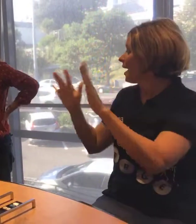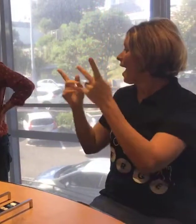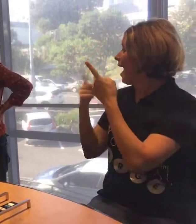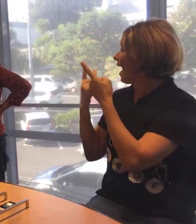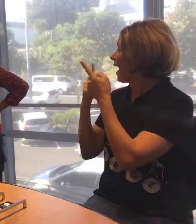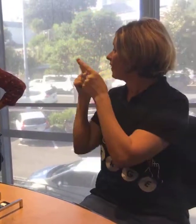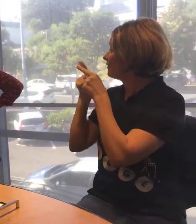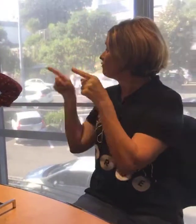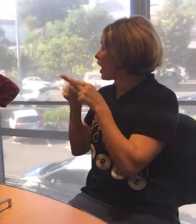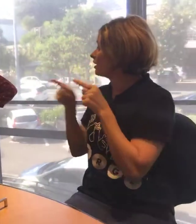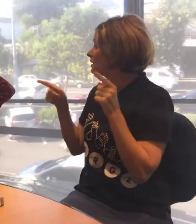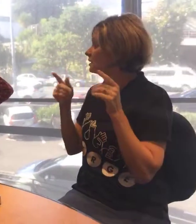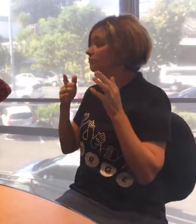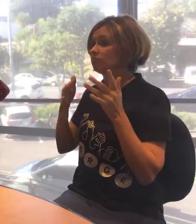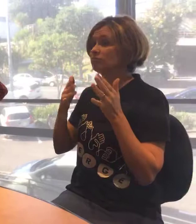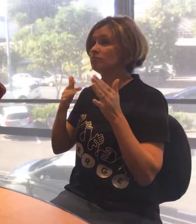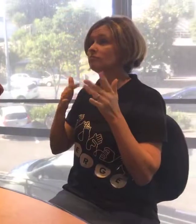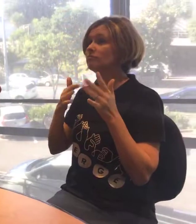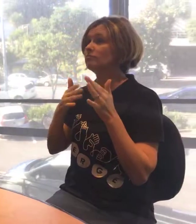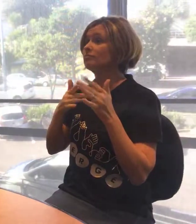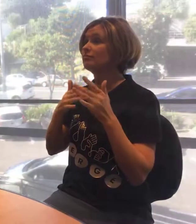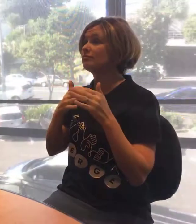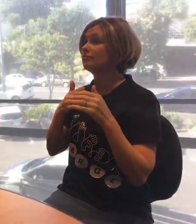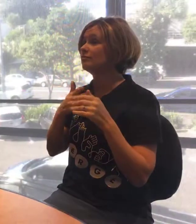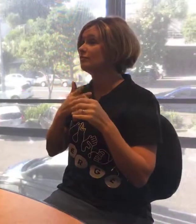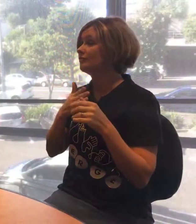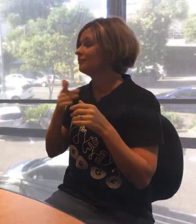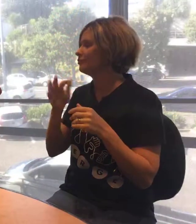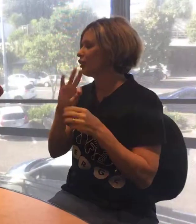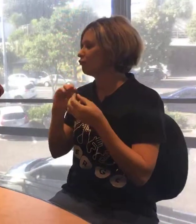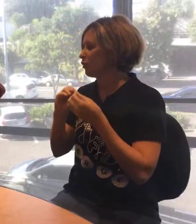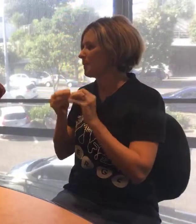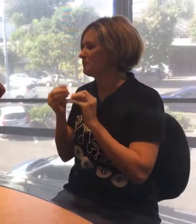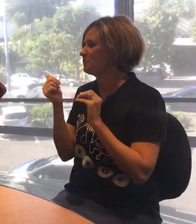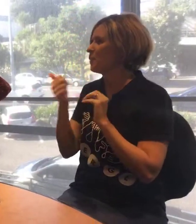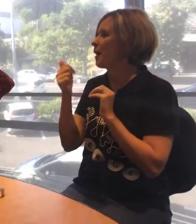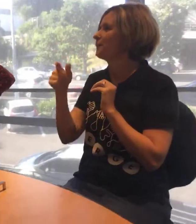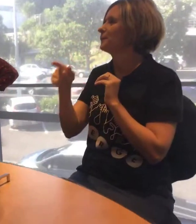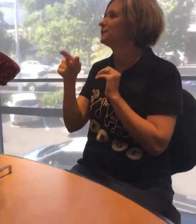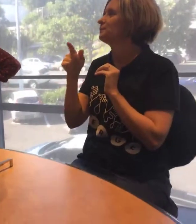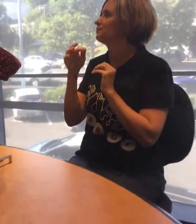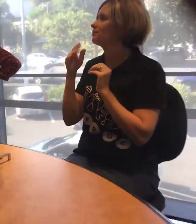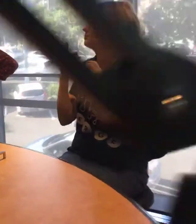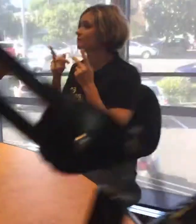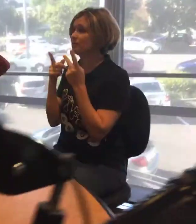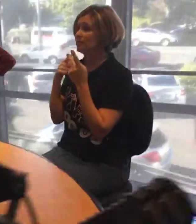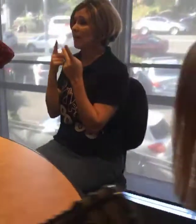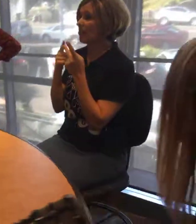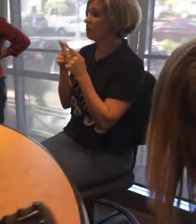I'm sorry about that. Now, in terms of the problem. phrases, okay,